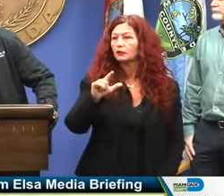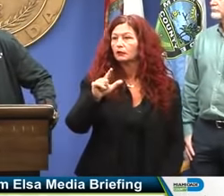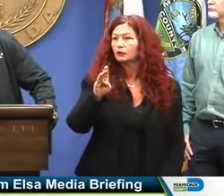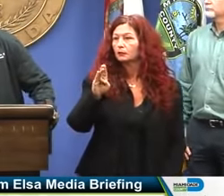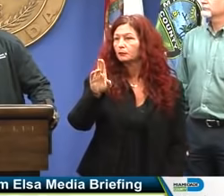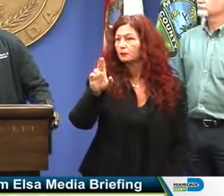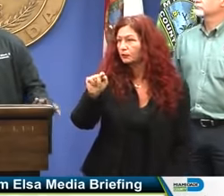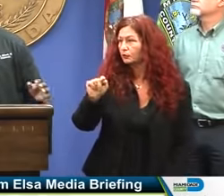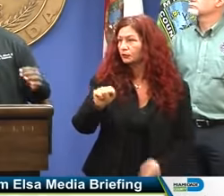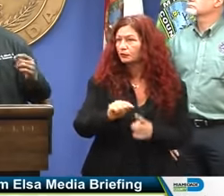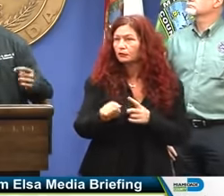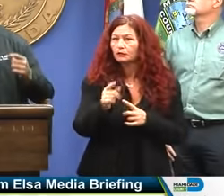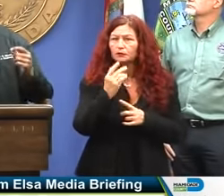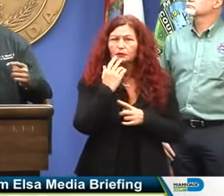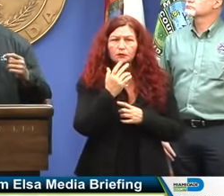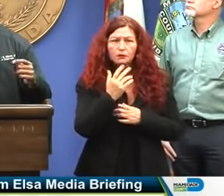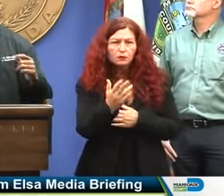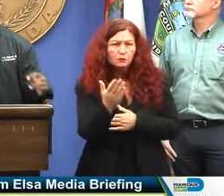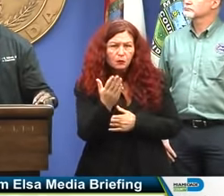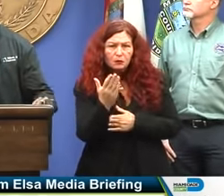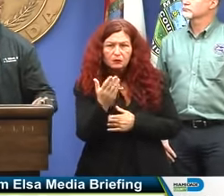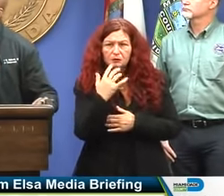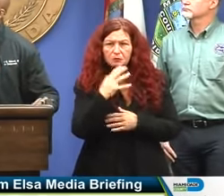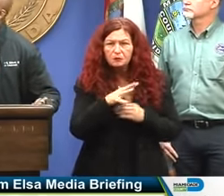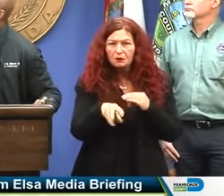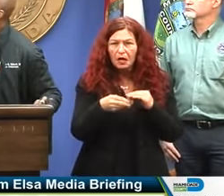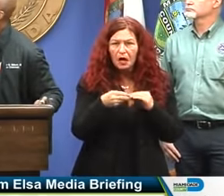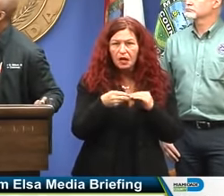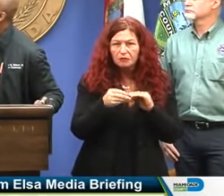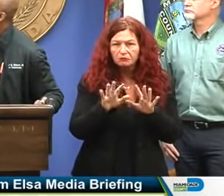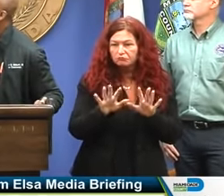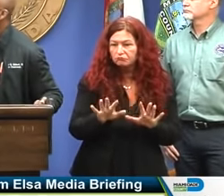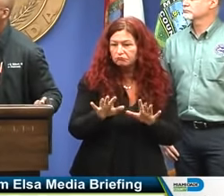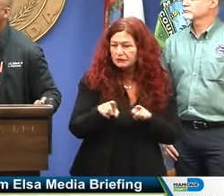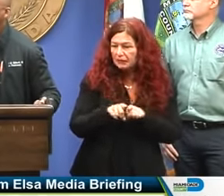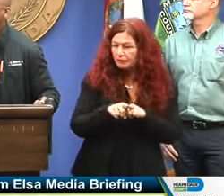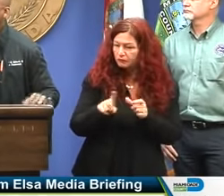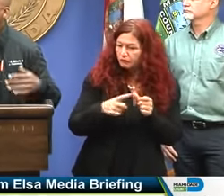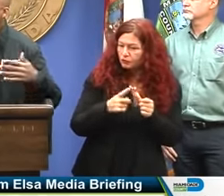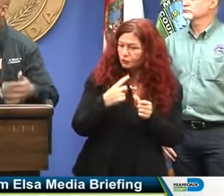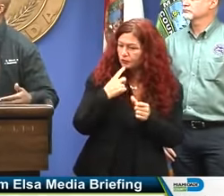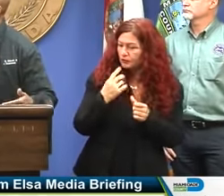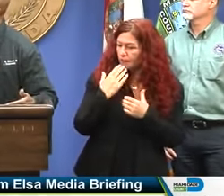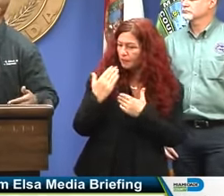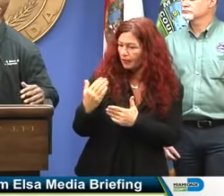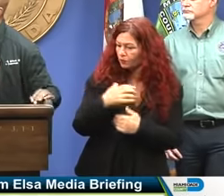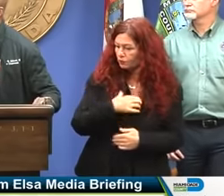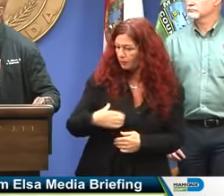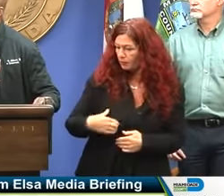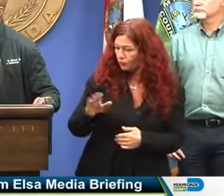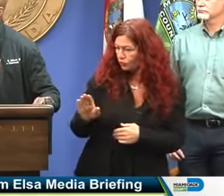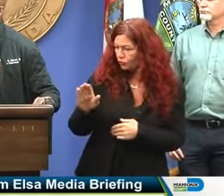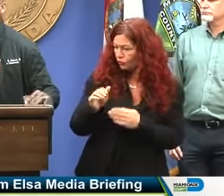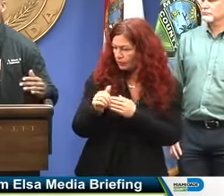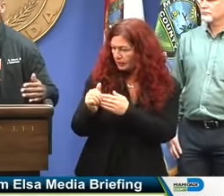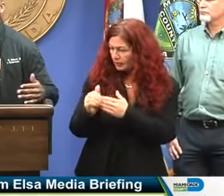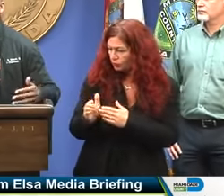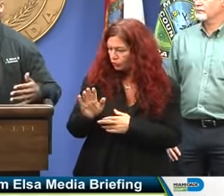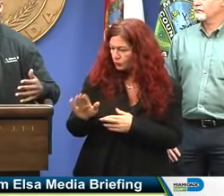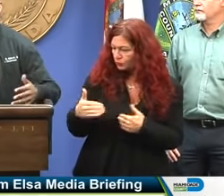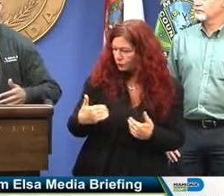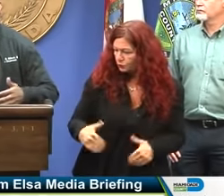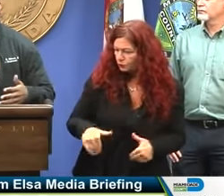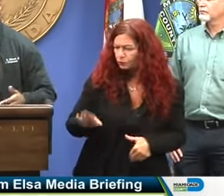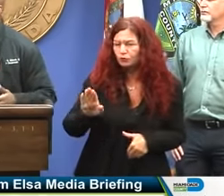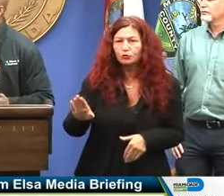Good morning. I don't have much to add, more than what the mayor said. First, I would just like to thank her for her leadership and her strength in this. It's important